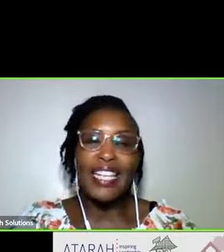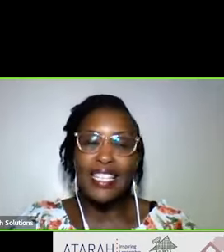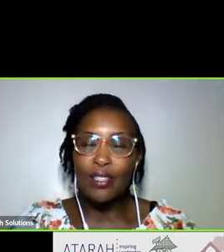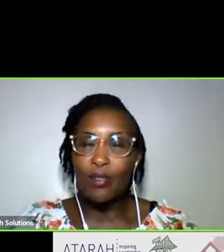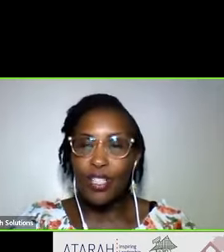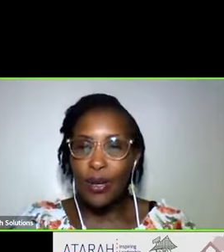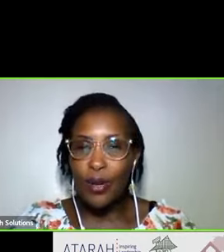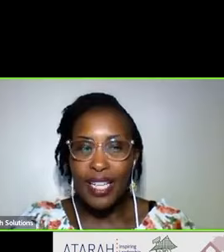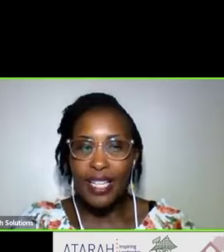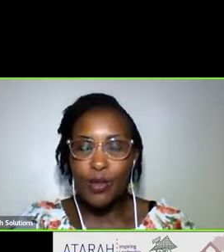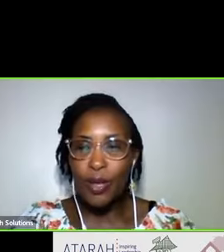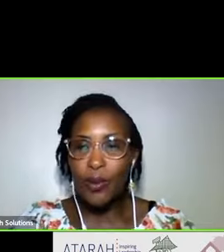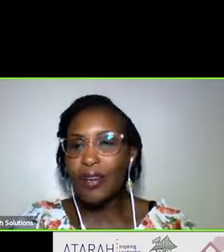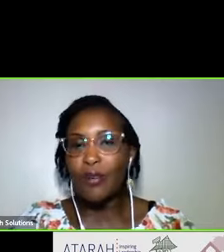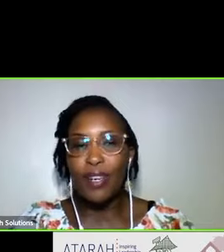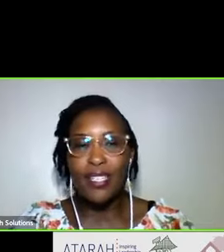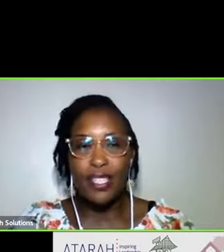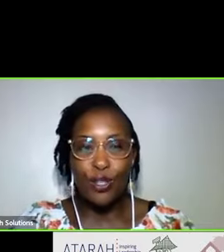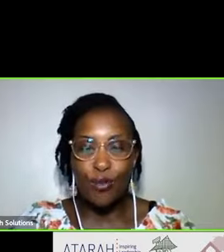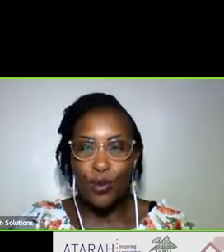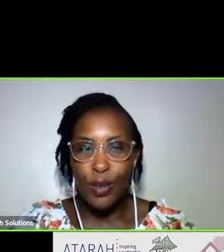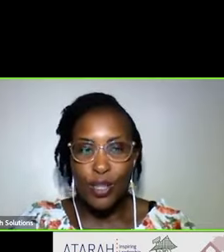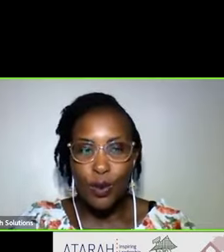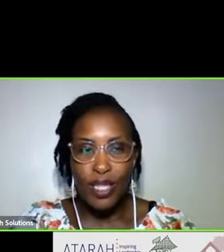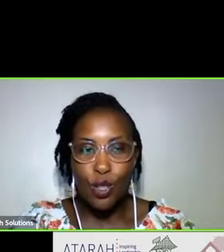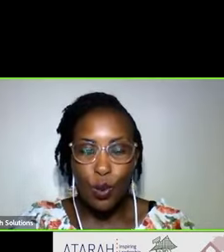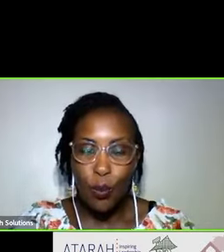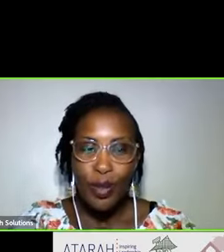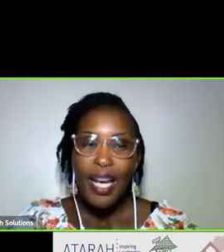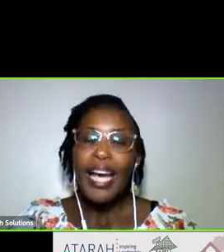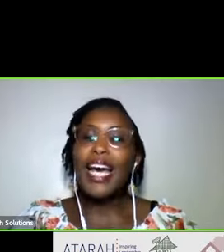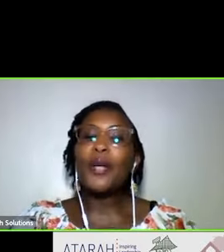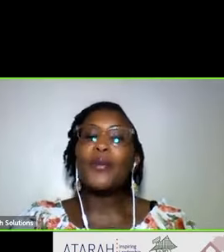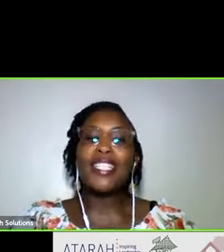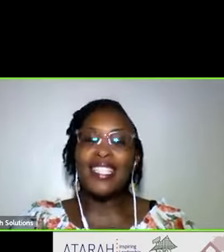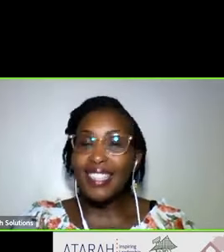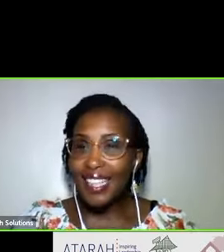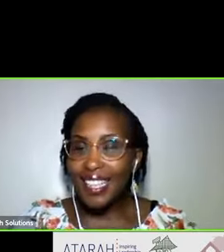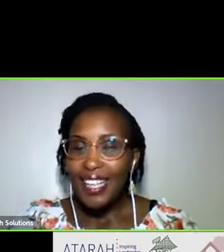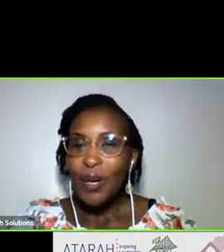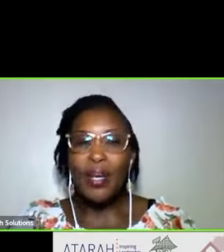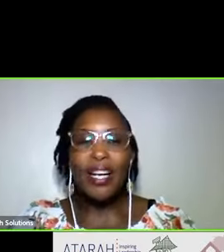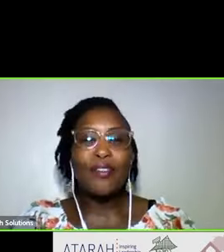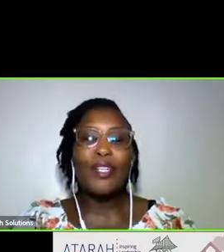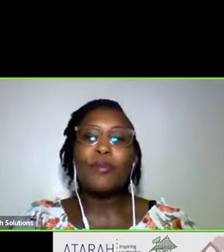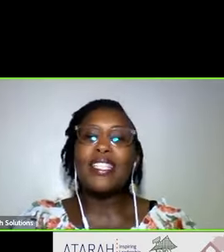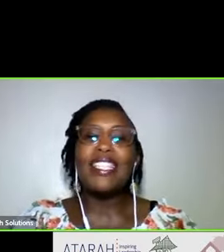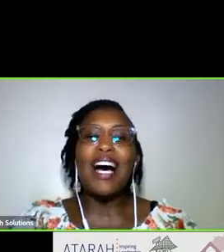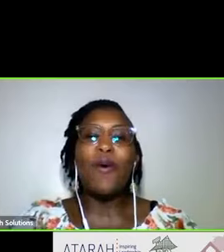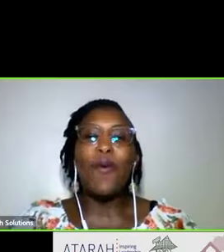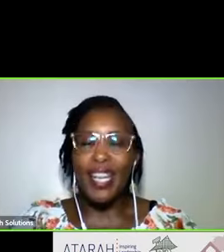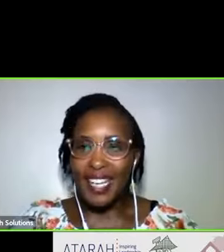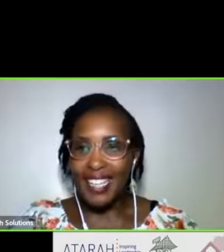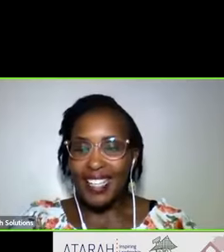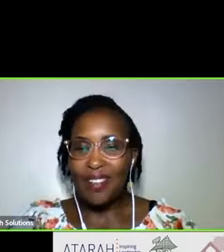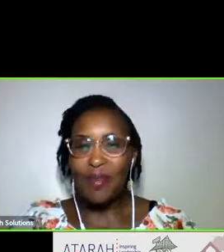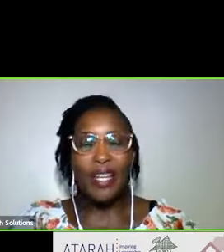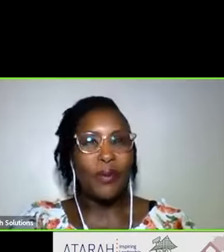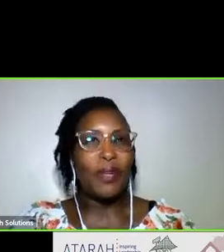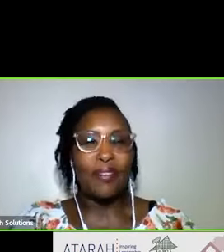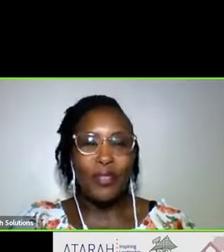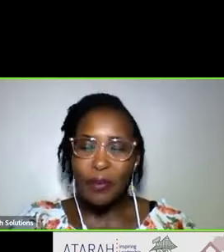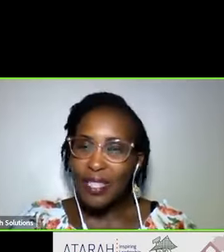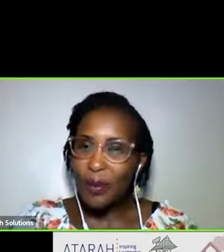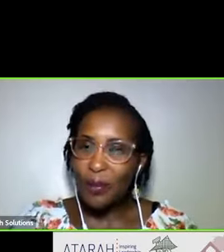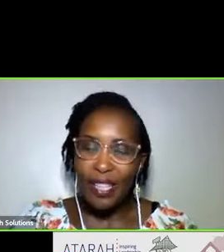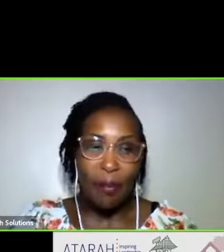on 18th of January is when we had our first session for 2022. And we are still here. We have not missed a week. By